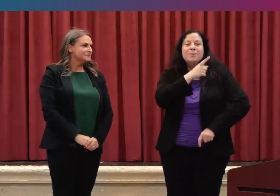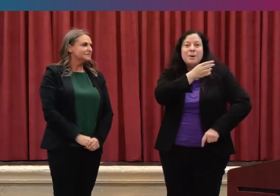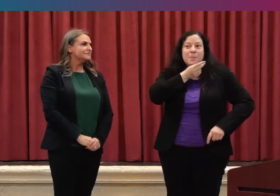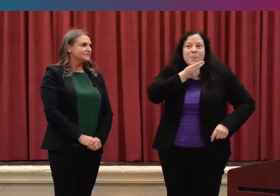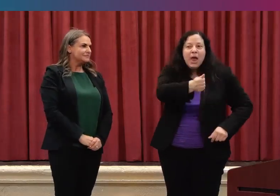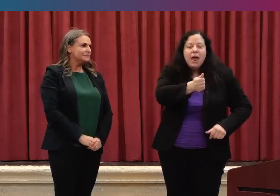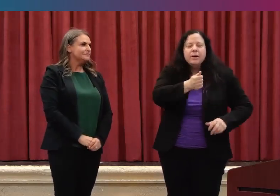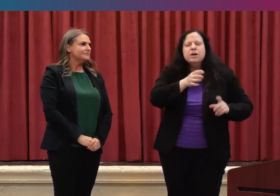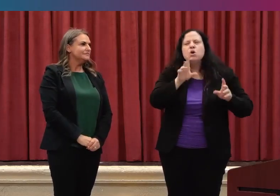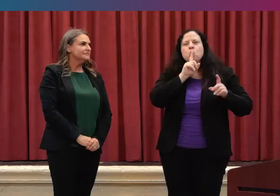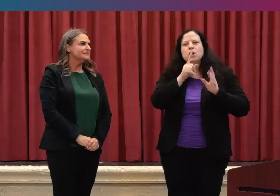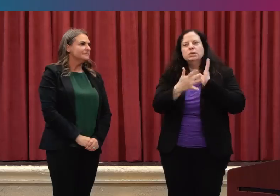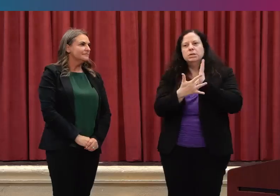different agencies.